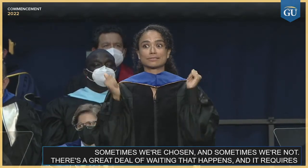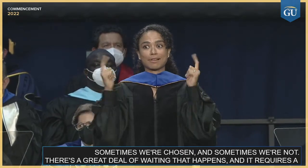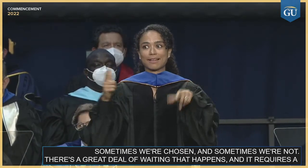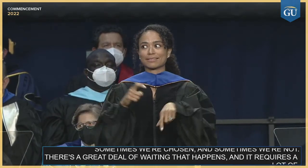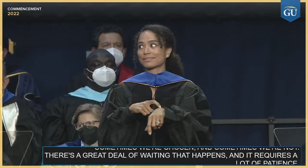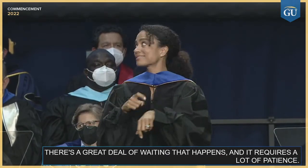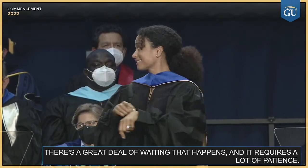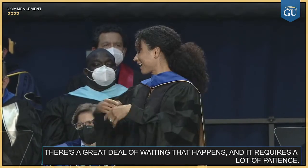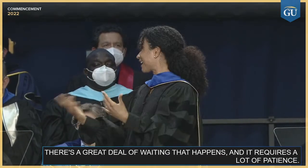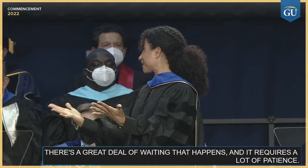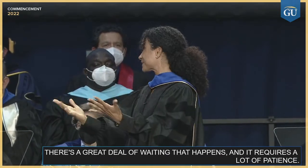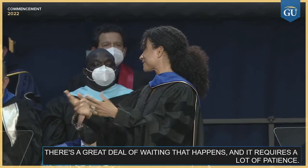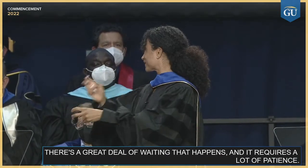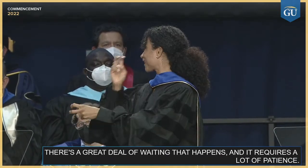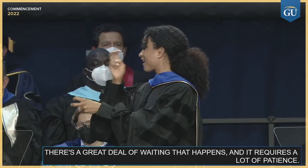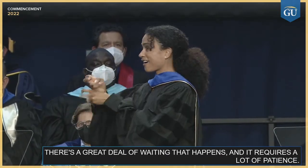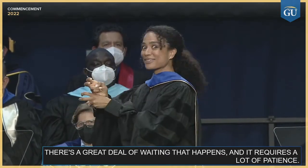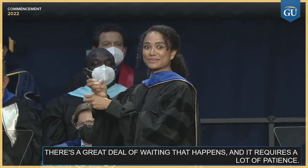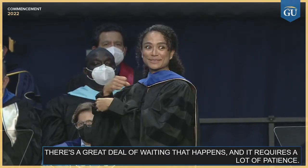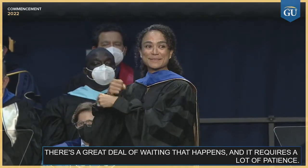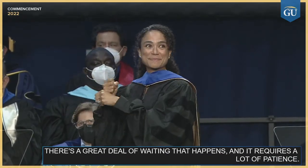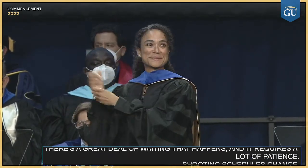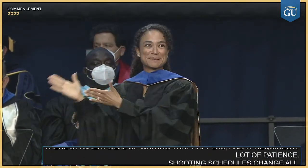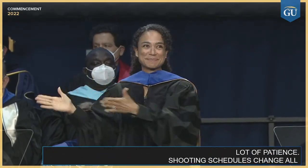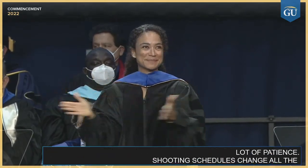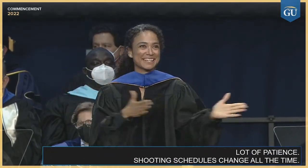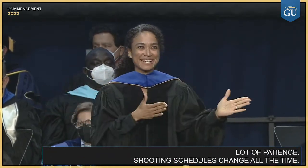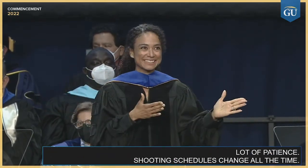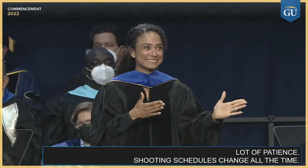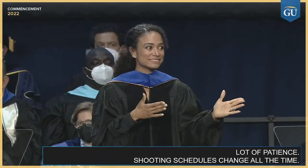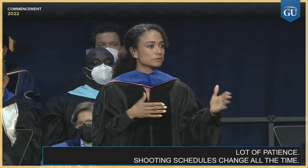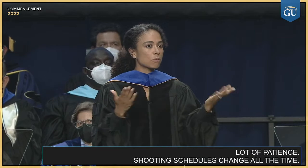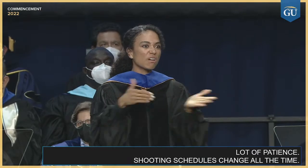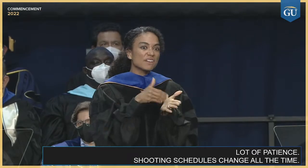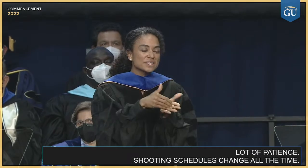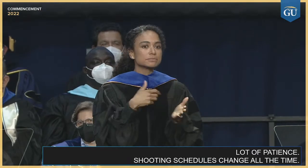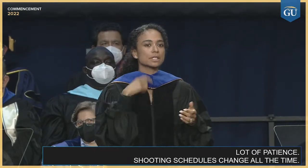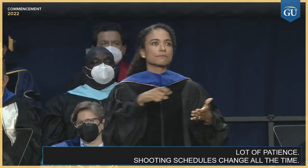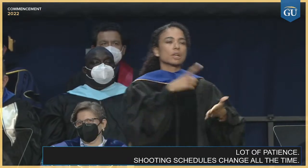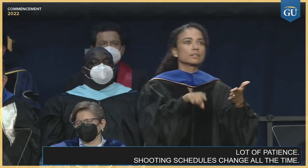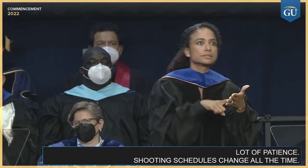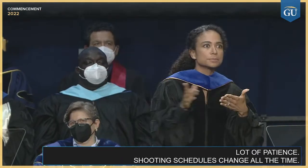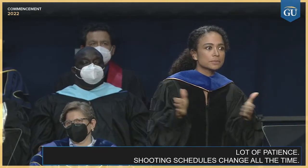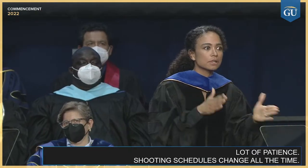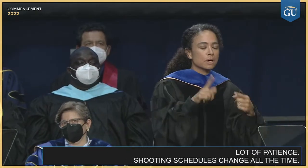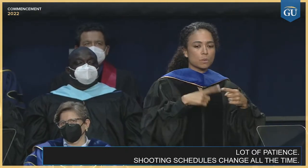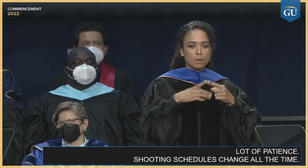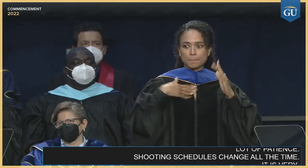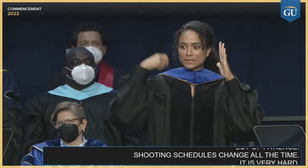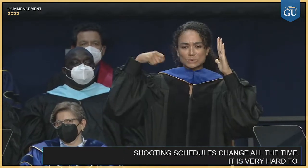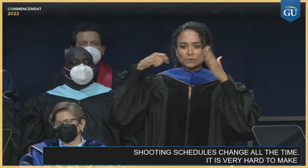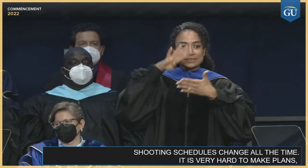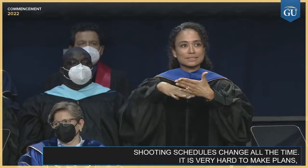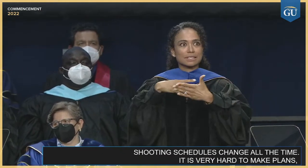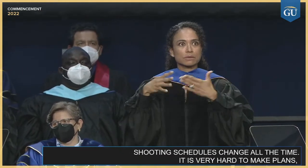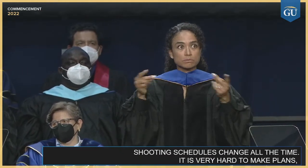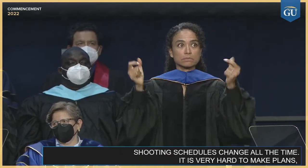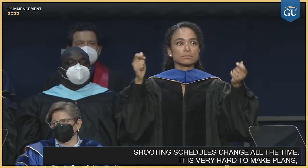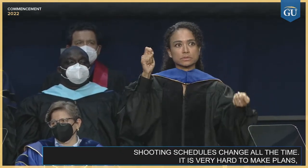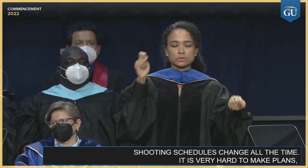schedules change all the time. It's very hard to make plans. So often, when